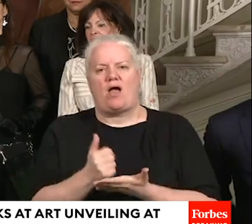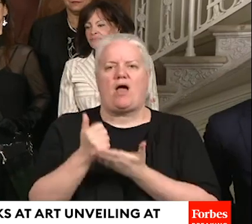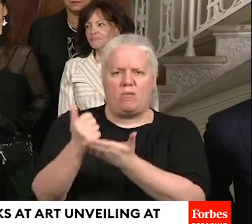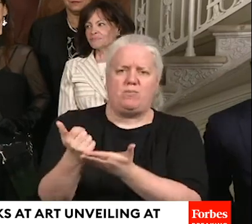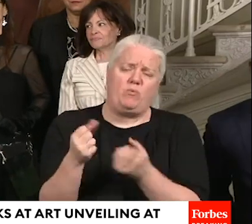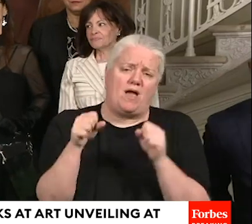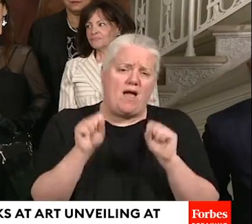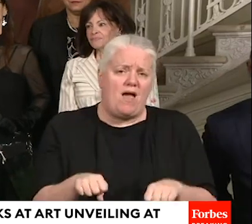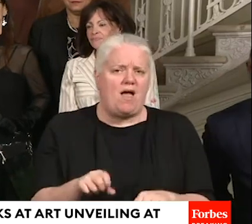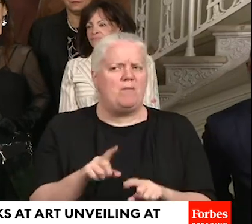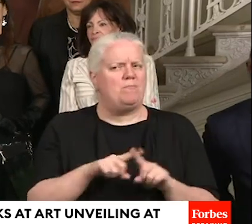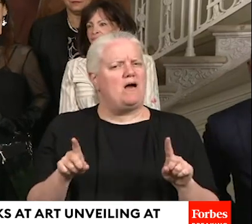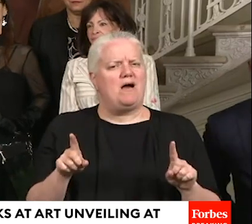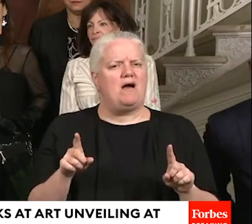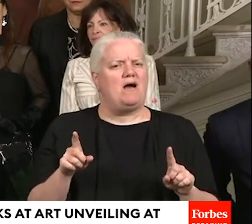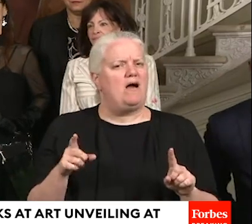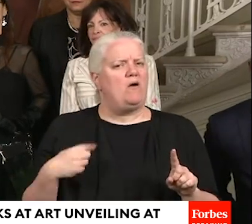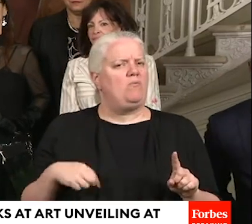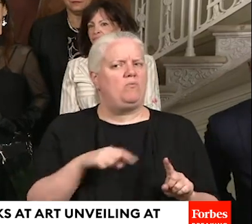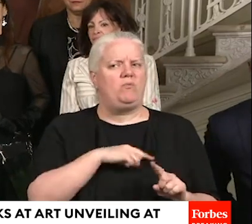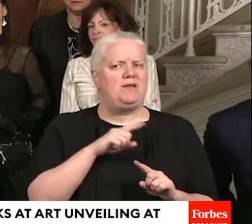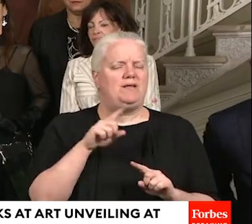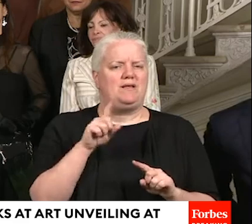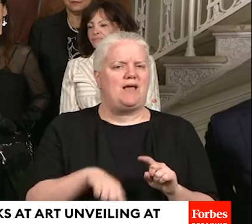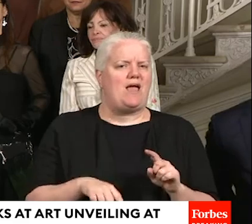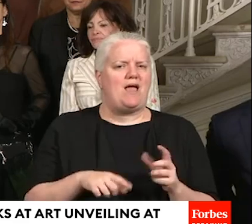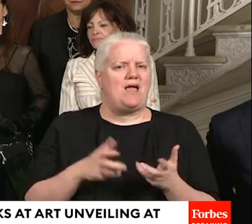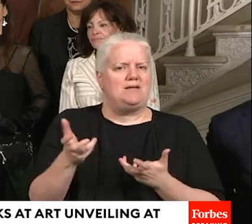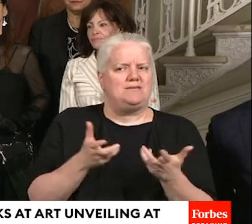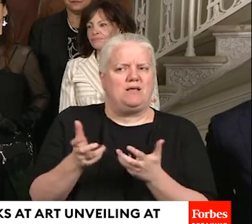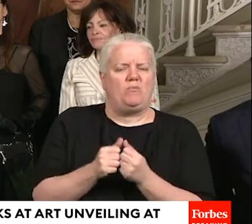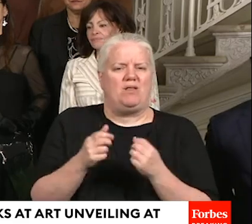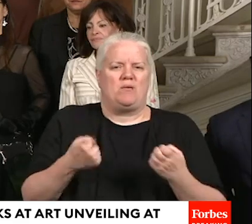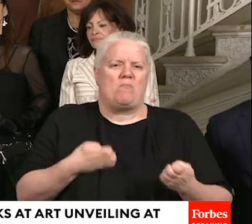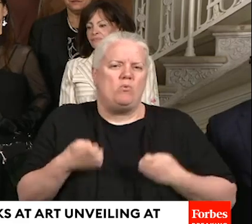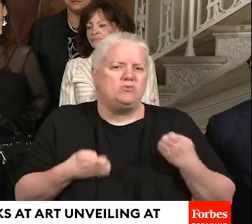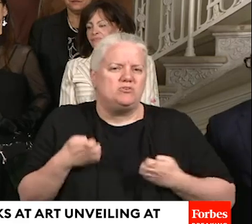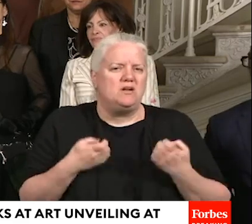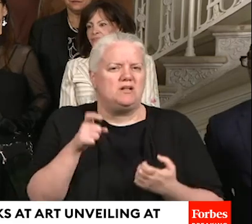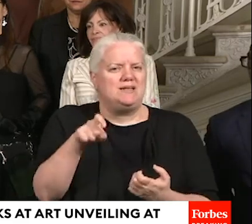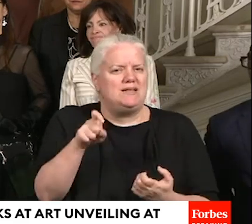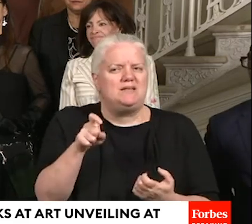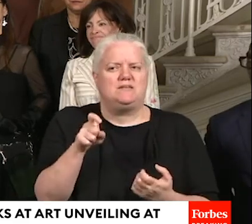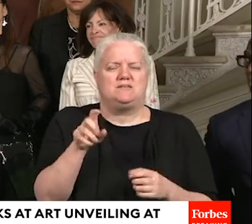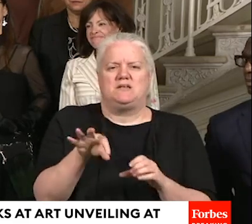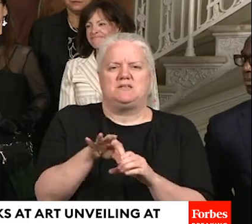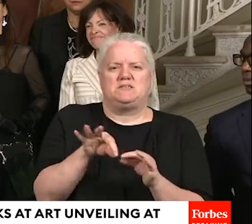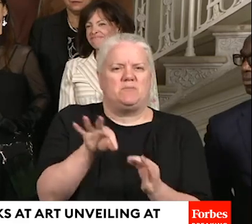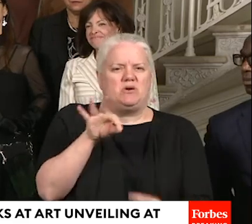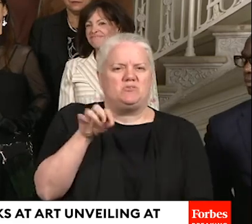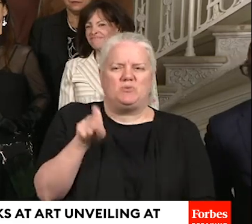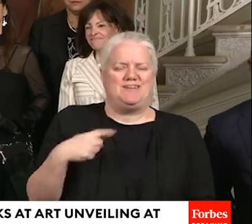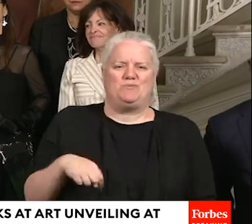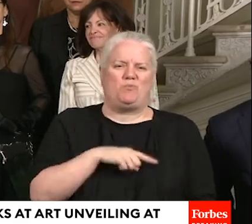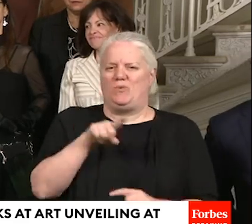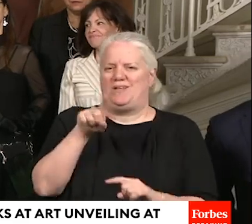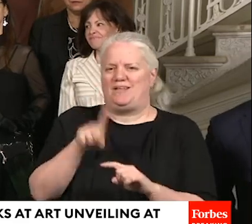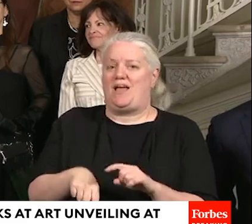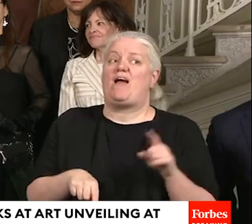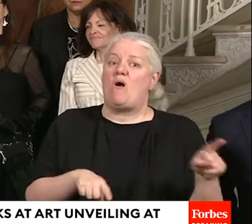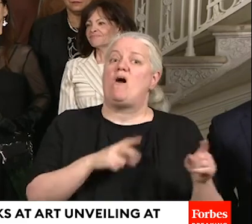their physical needs, but we cannot, for the most part, deal with their emotional and spiritual needs, and that is done through art. We understand